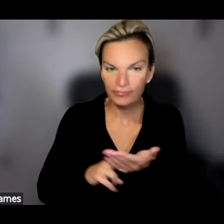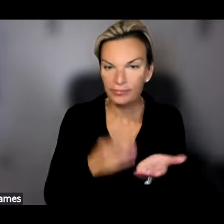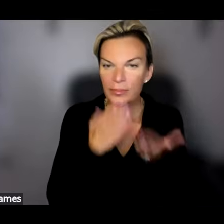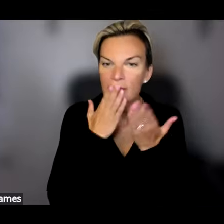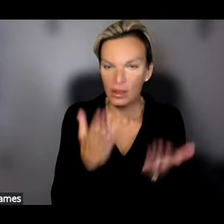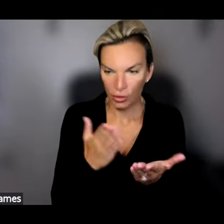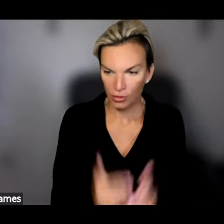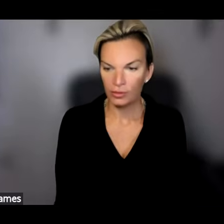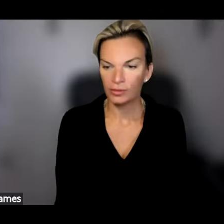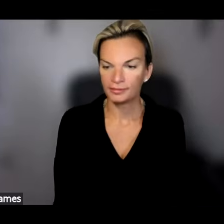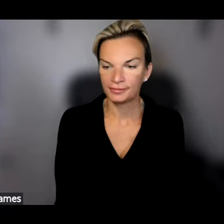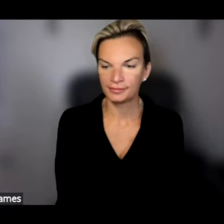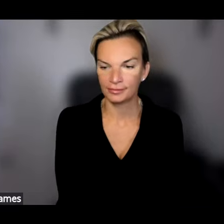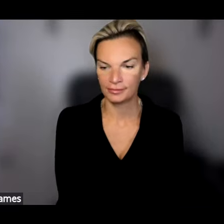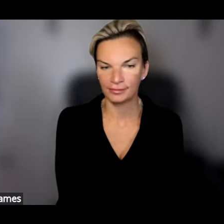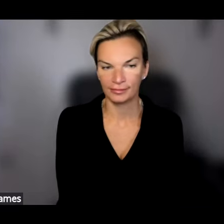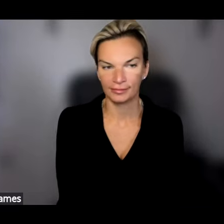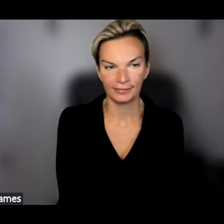Questions by the board?